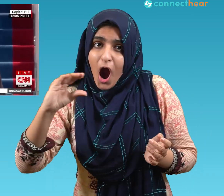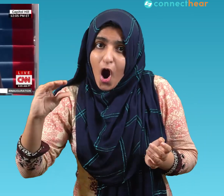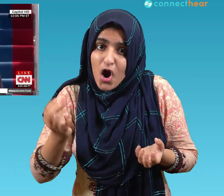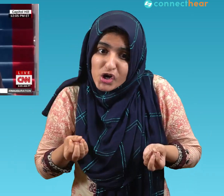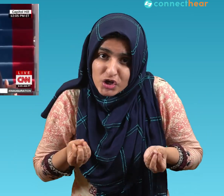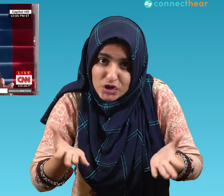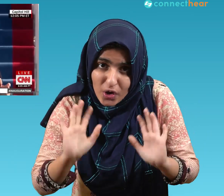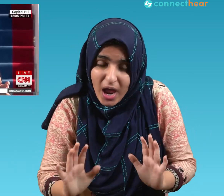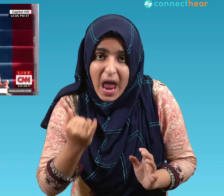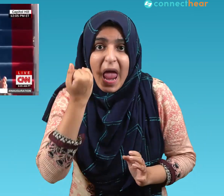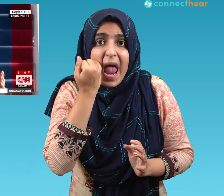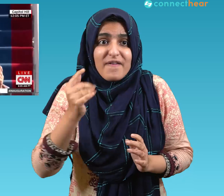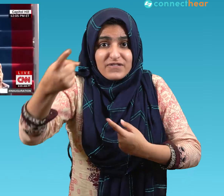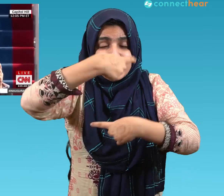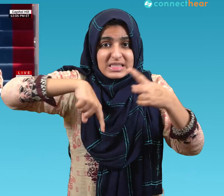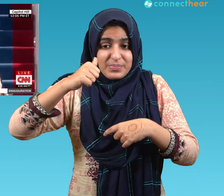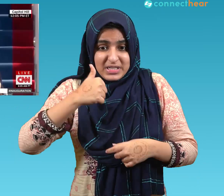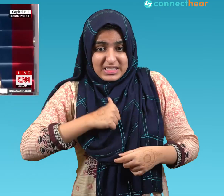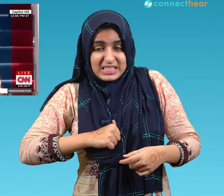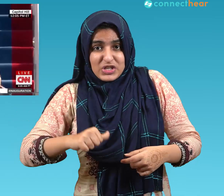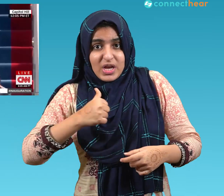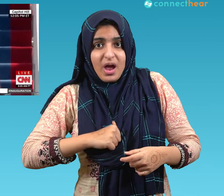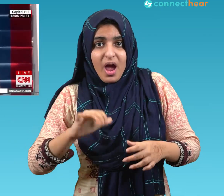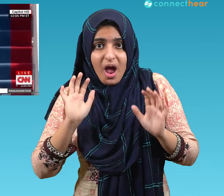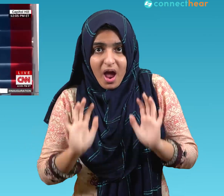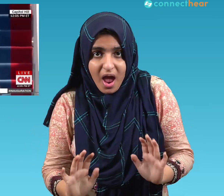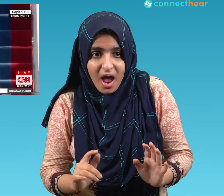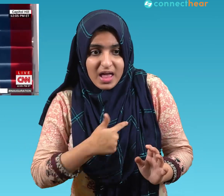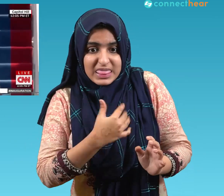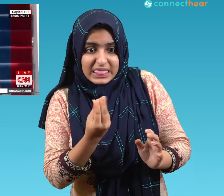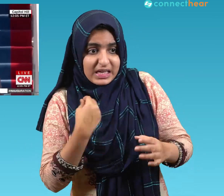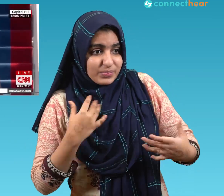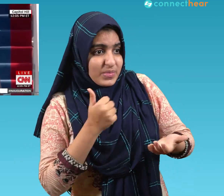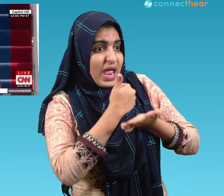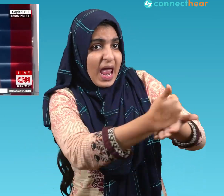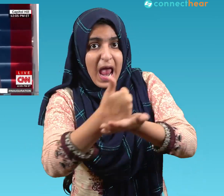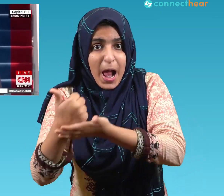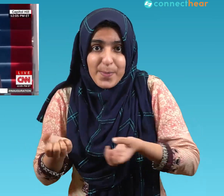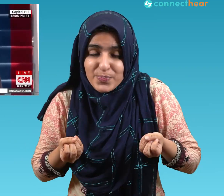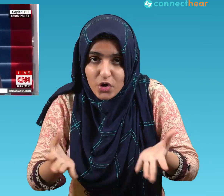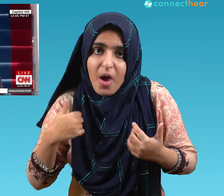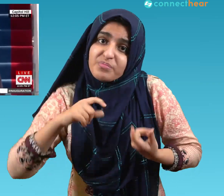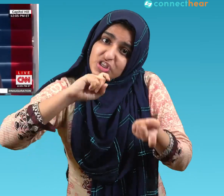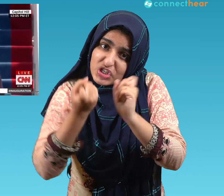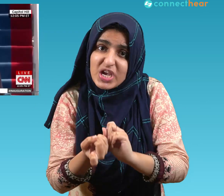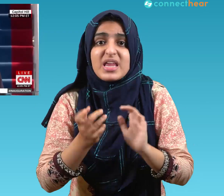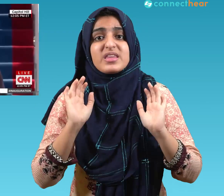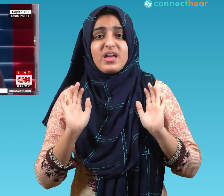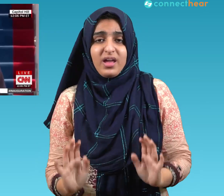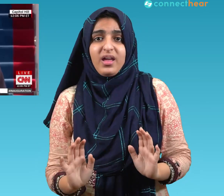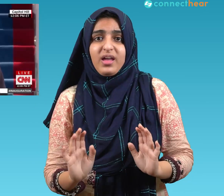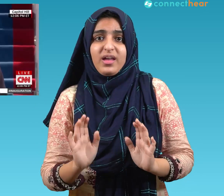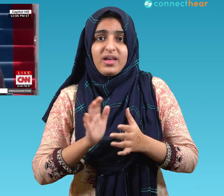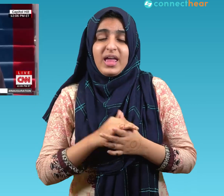hearts, if we show a little tolerance and humility, and if we're willing to stand in the